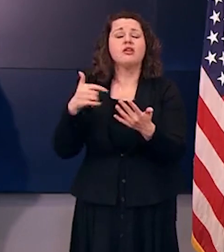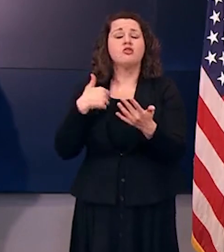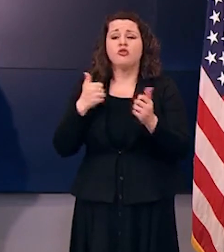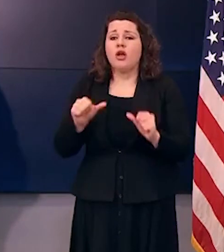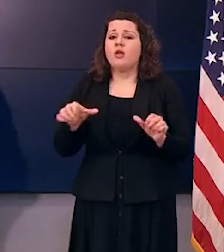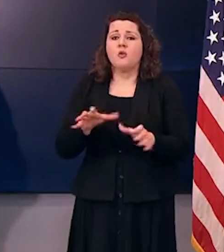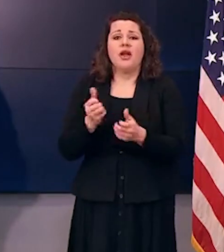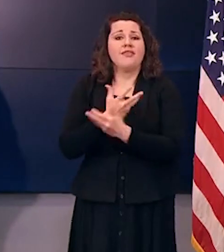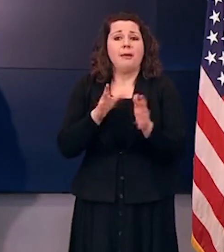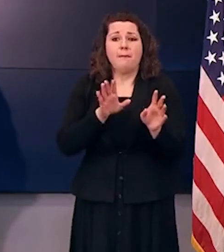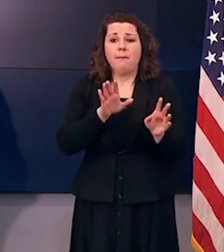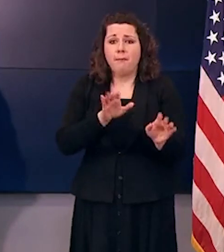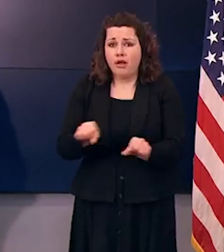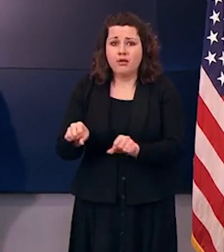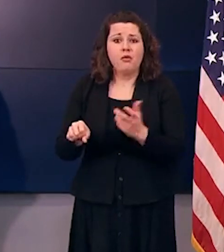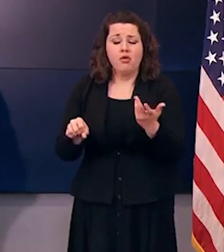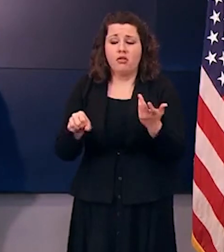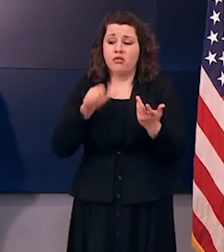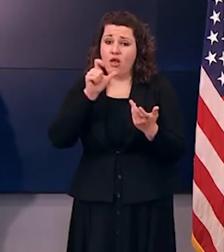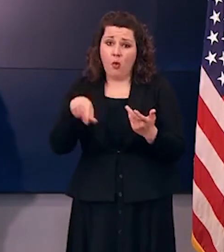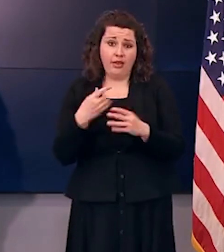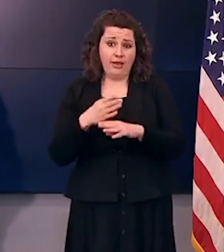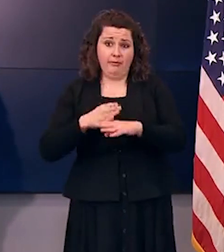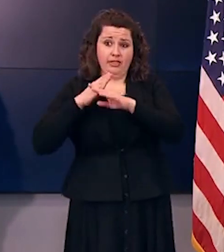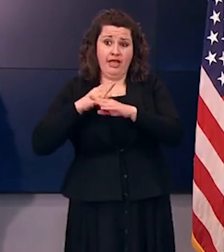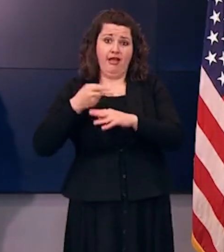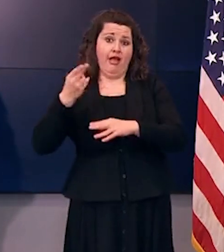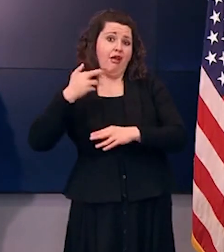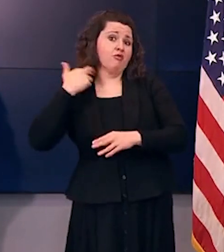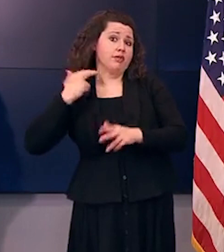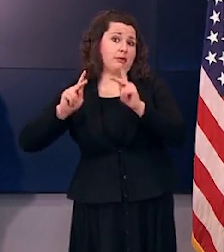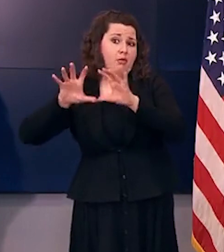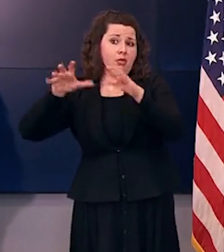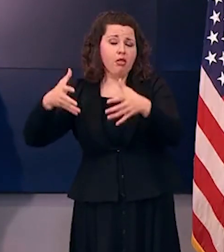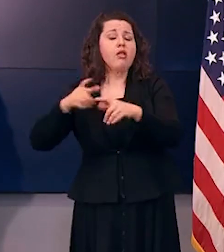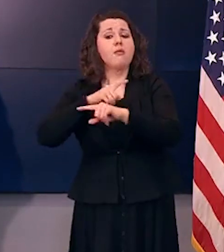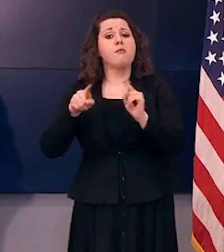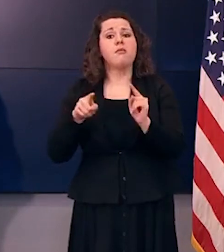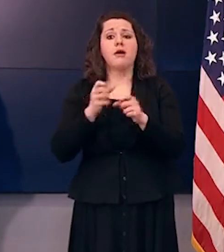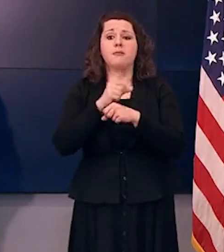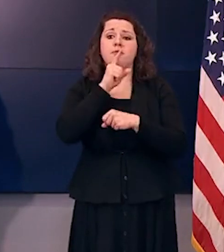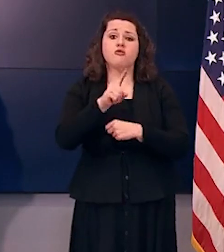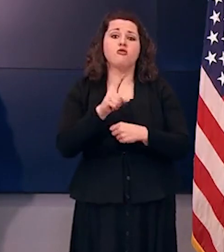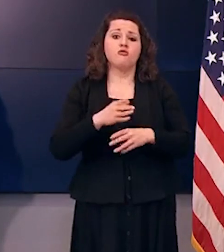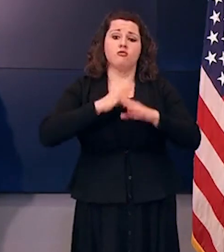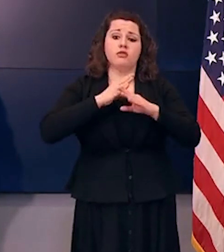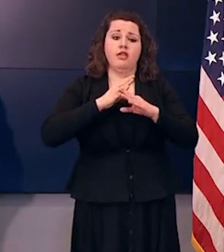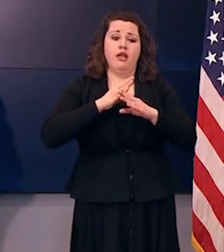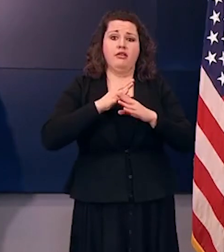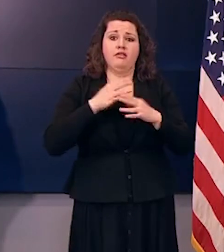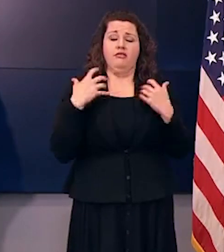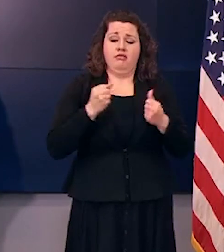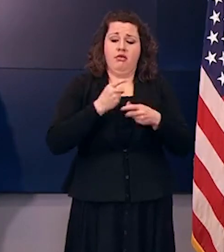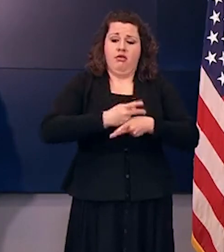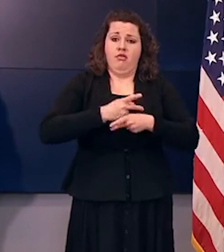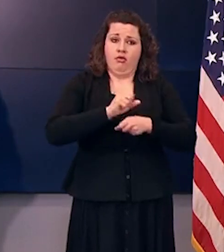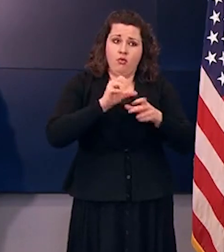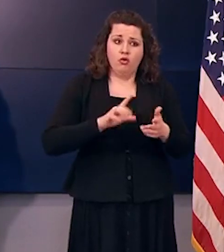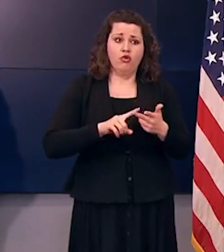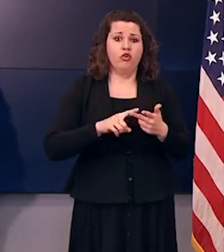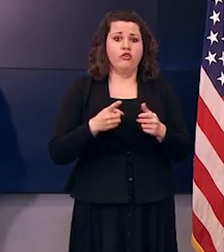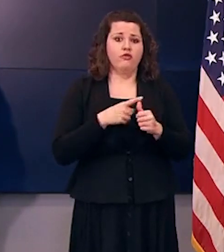we could to not only protect the most vulnerable, but to make sure that we were protecting our healthcare workers, our